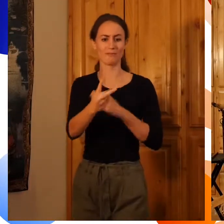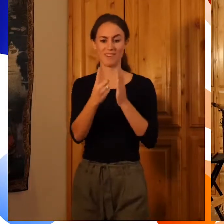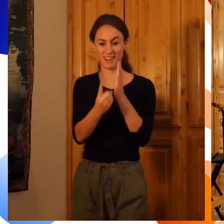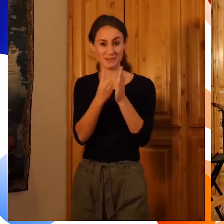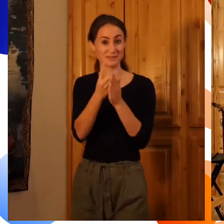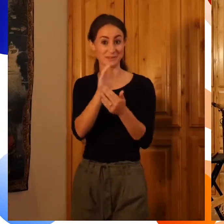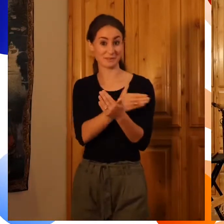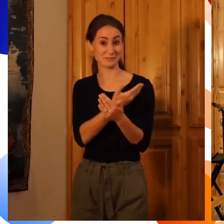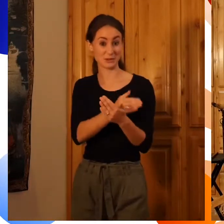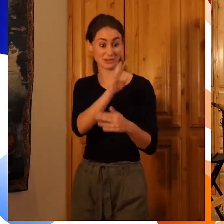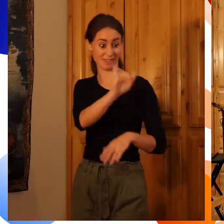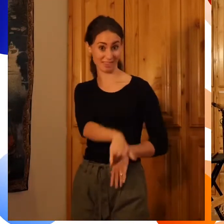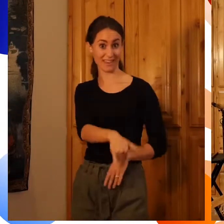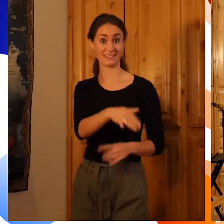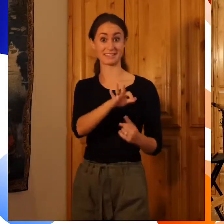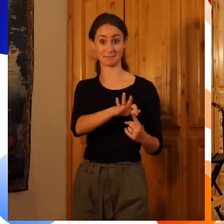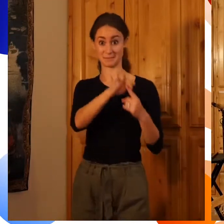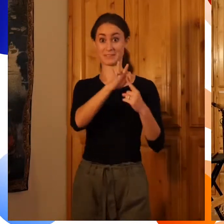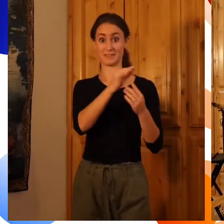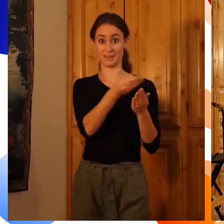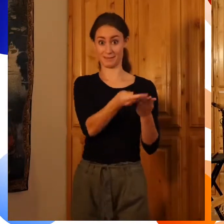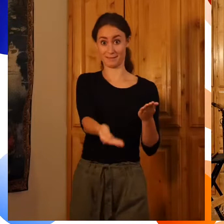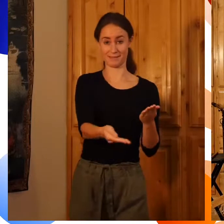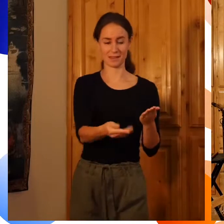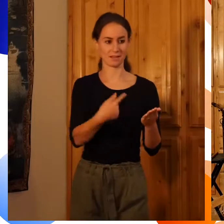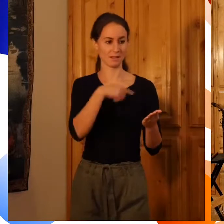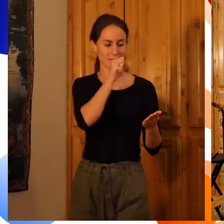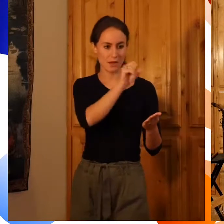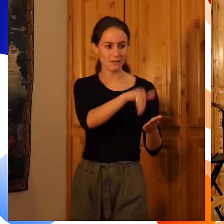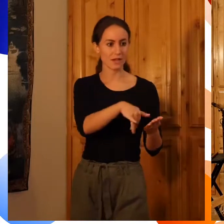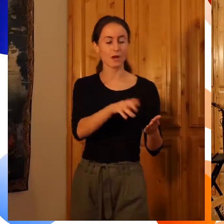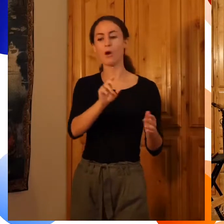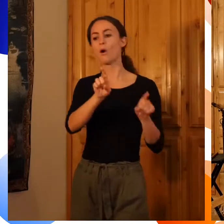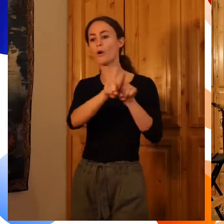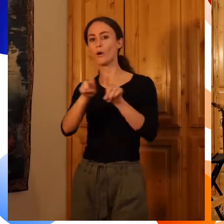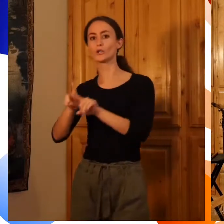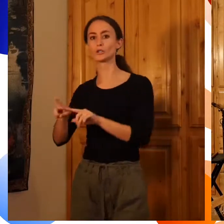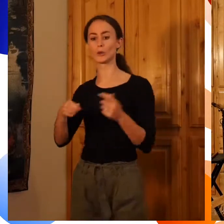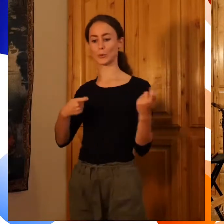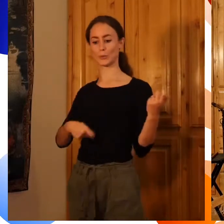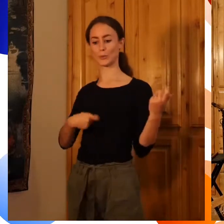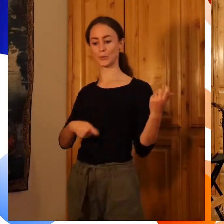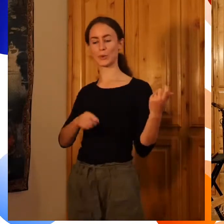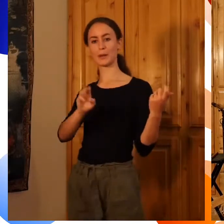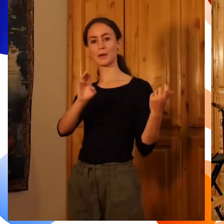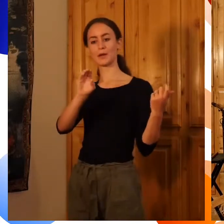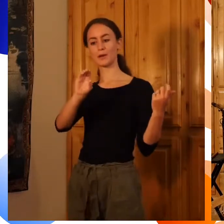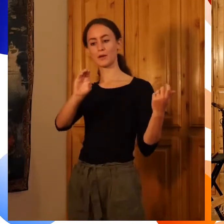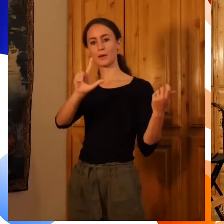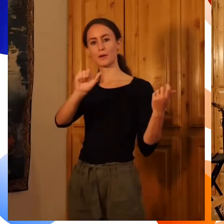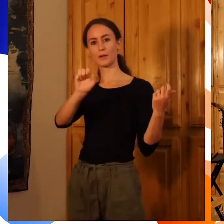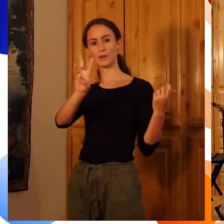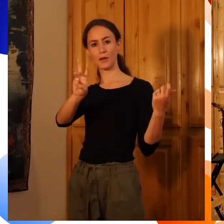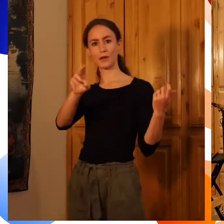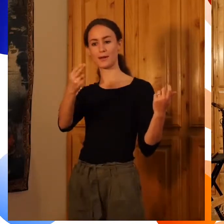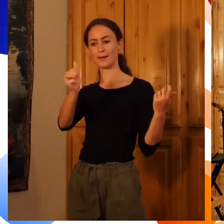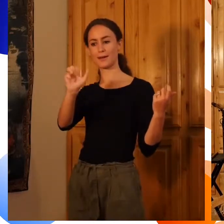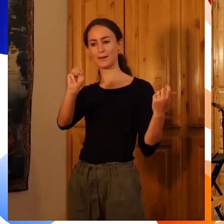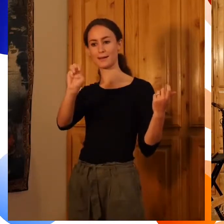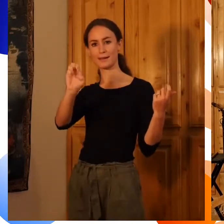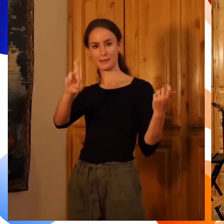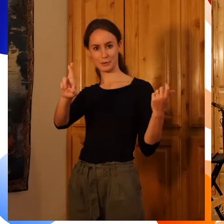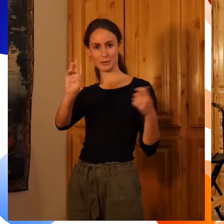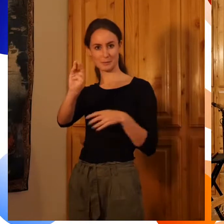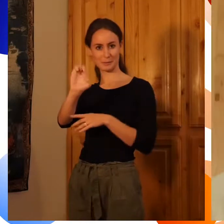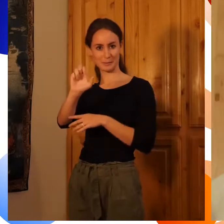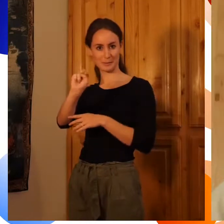Yeah, probably for old time. I love the clawhammer banjo. And of course, if I had to pack light, the flute has been my